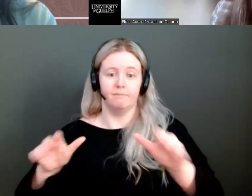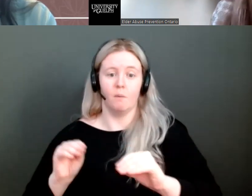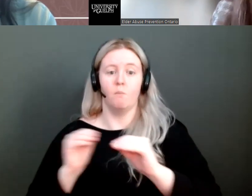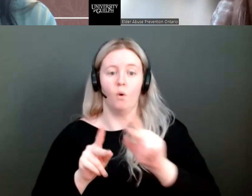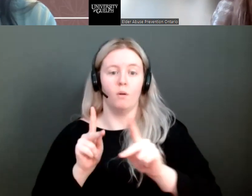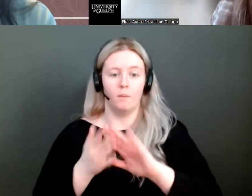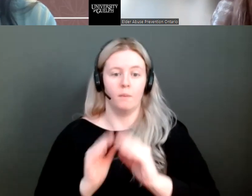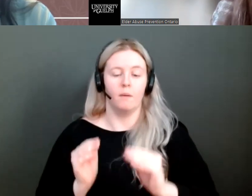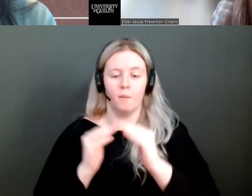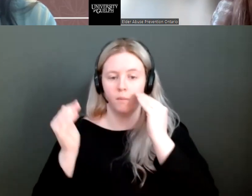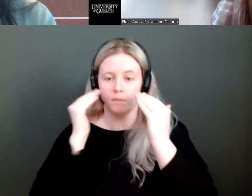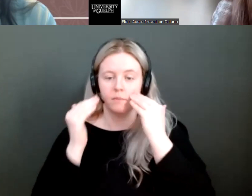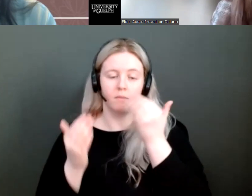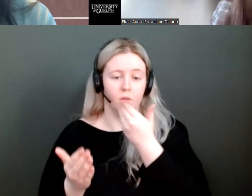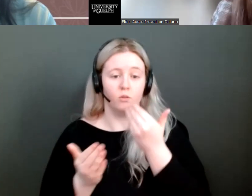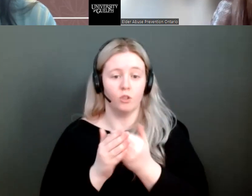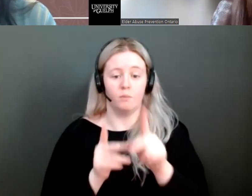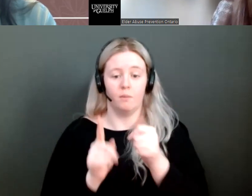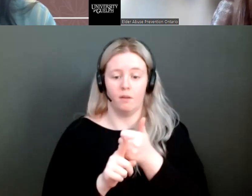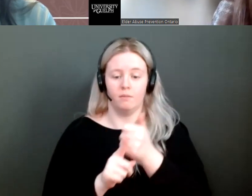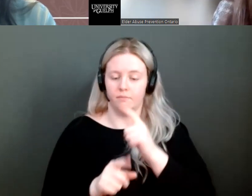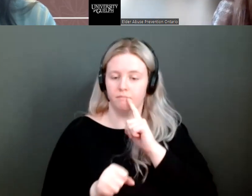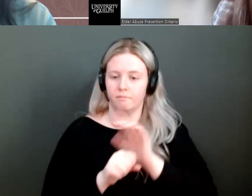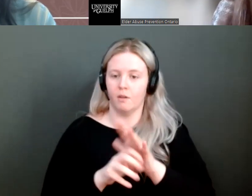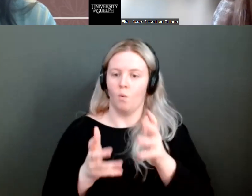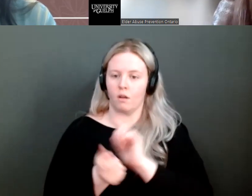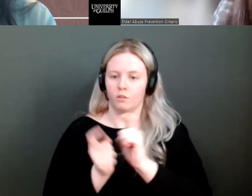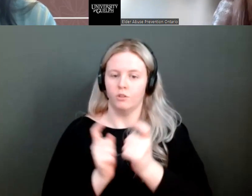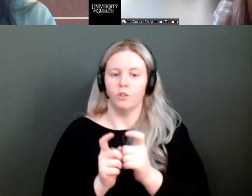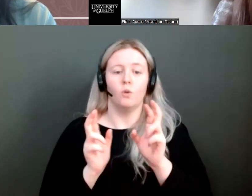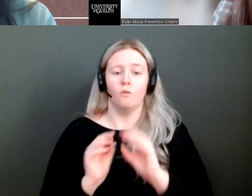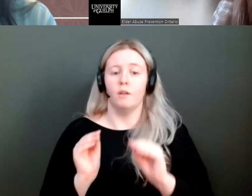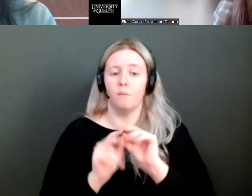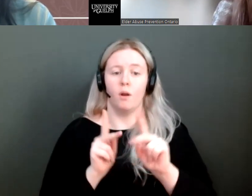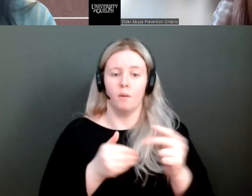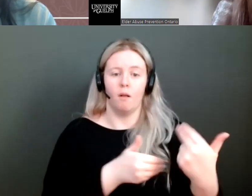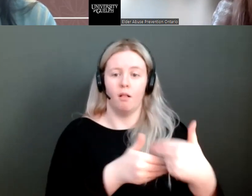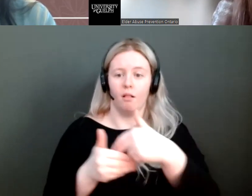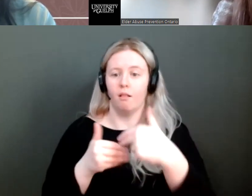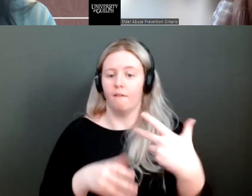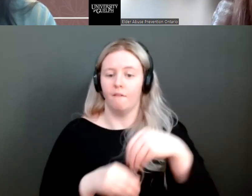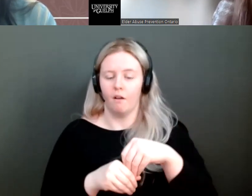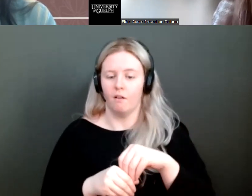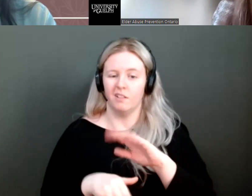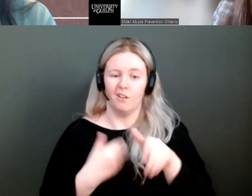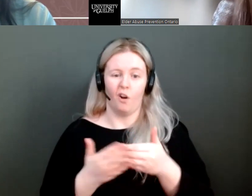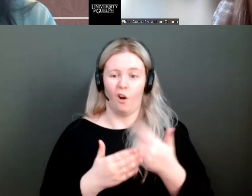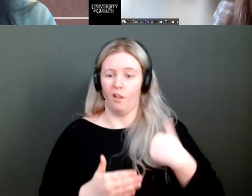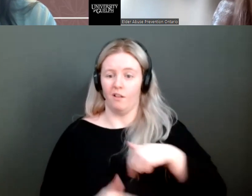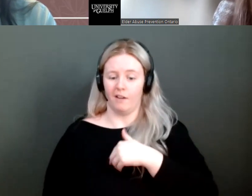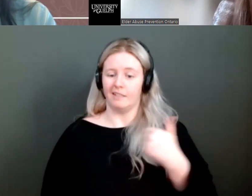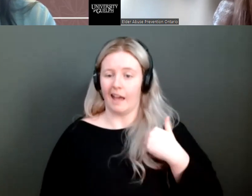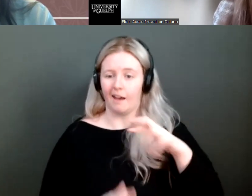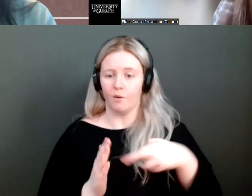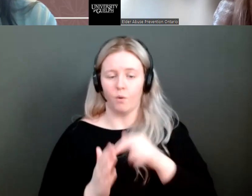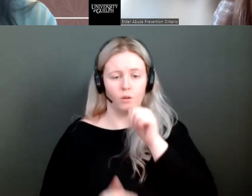to change. And let's hope that more people get on board, and that we all can play a role, I think, is important, not only just governments, but each